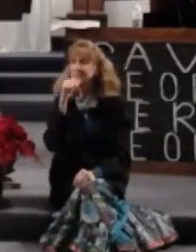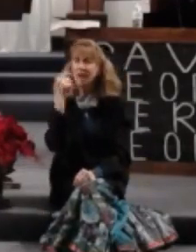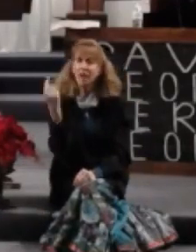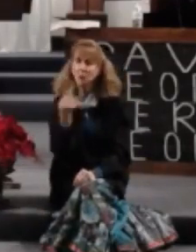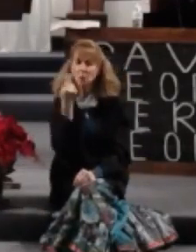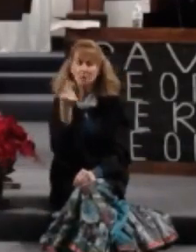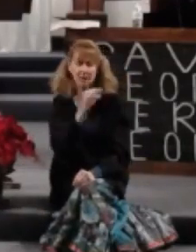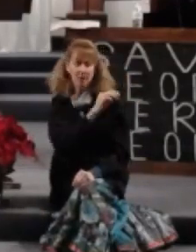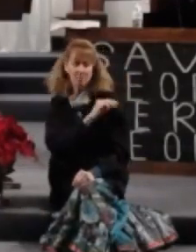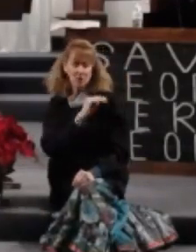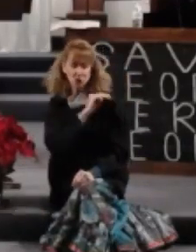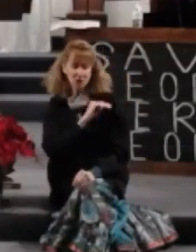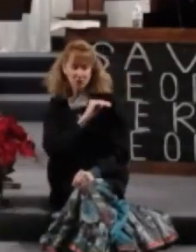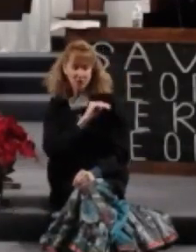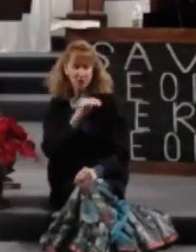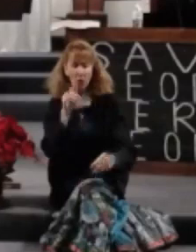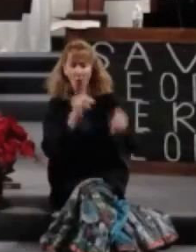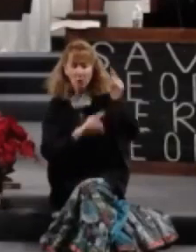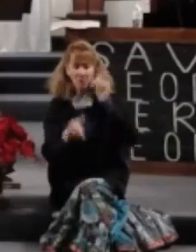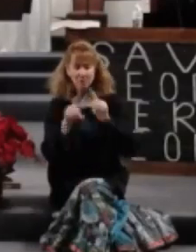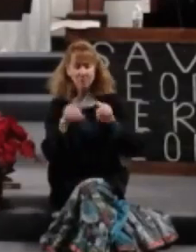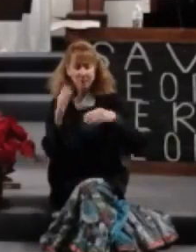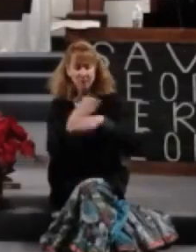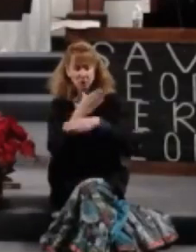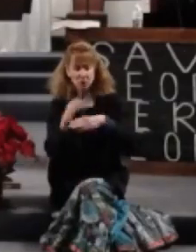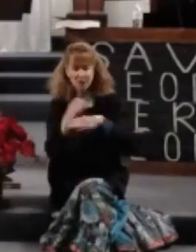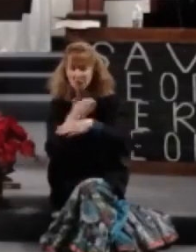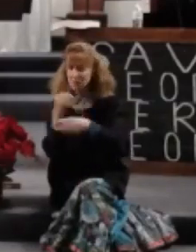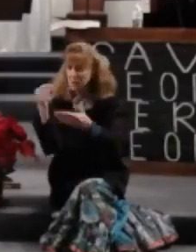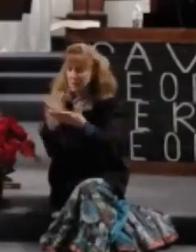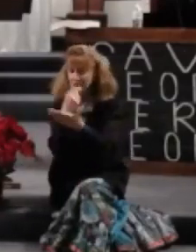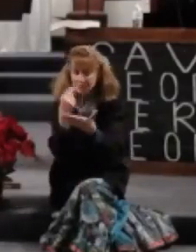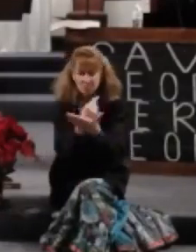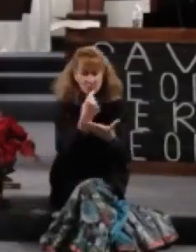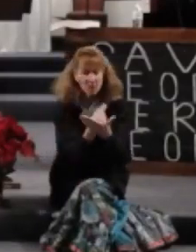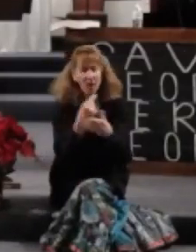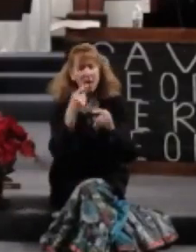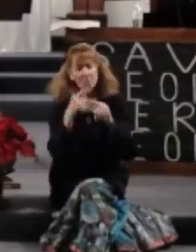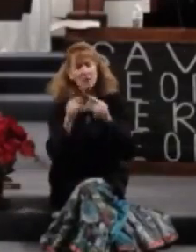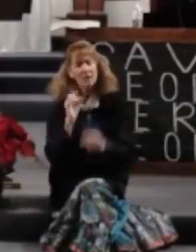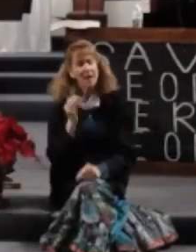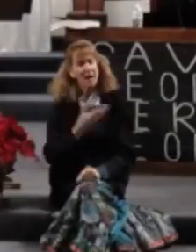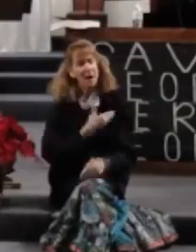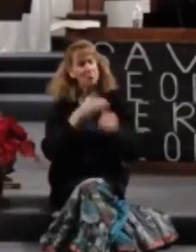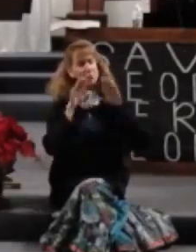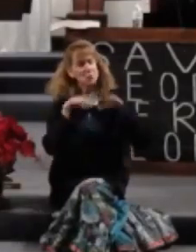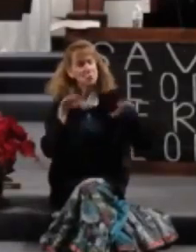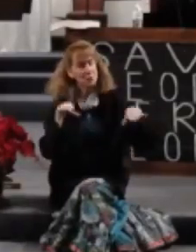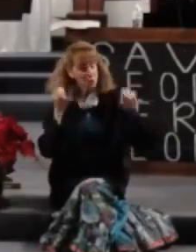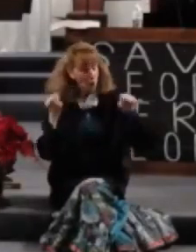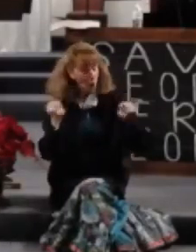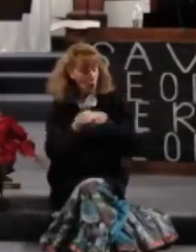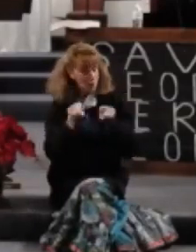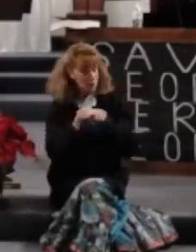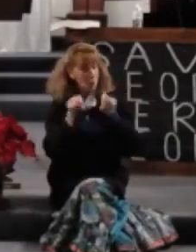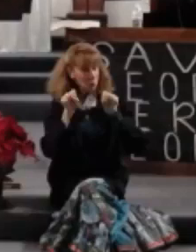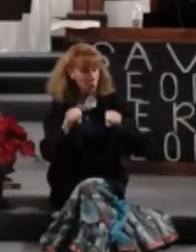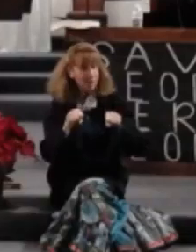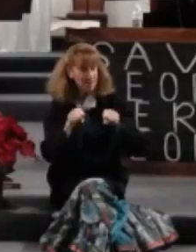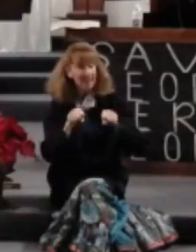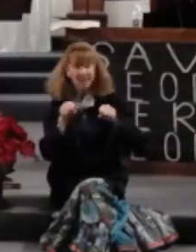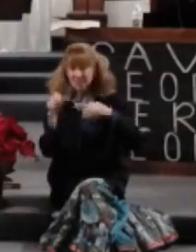missionaries or the people that share the gospel, but so do their families, so do their children. And we're going to talk about speaking